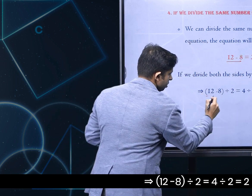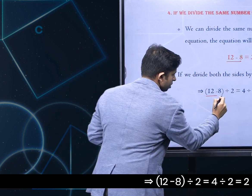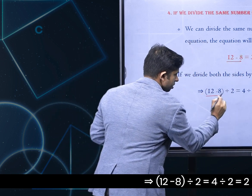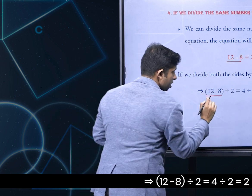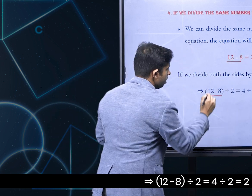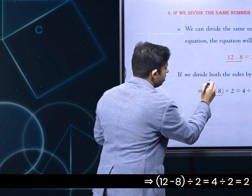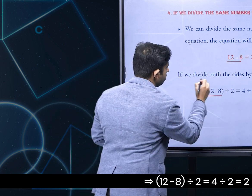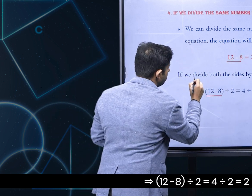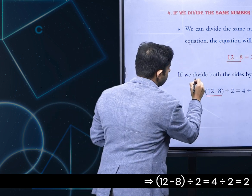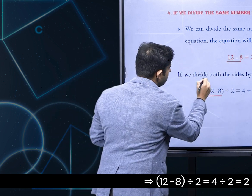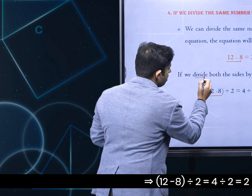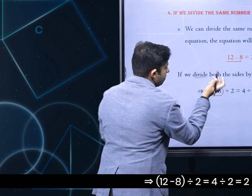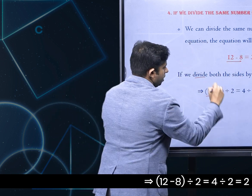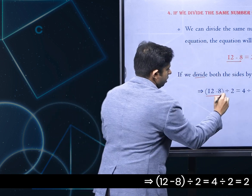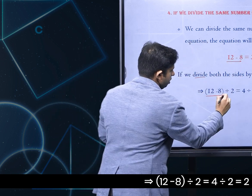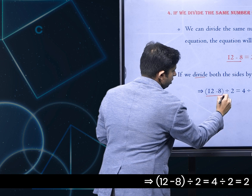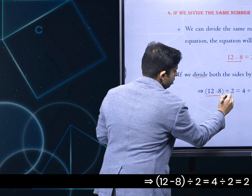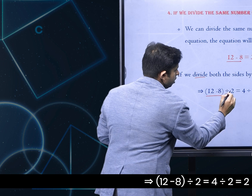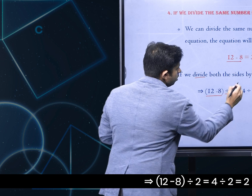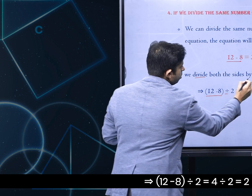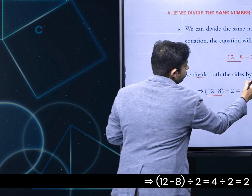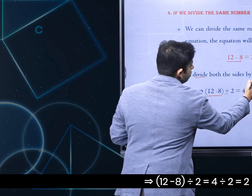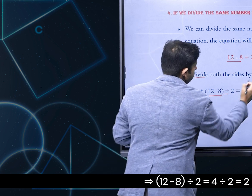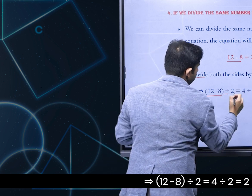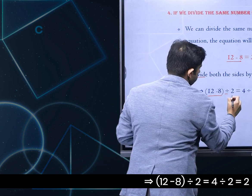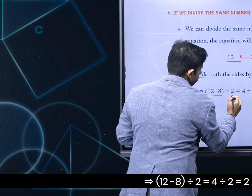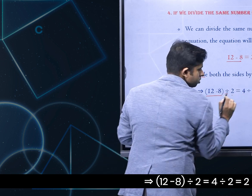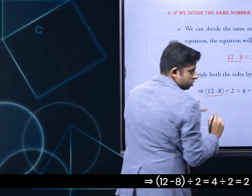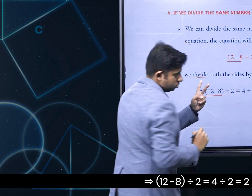12 minus 8 divided by 2